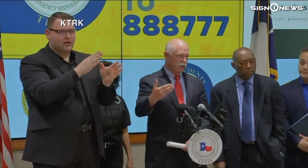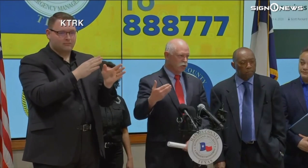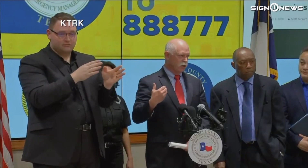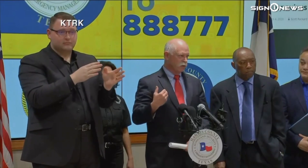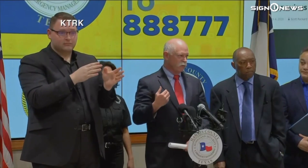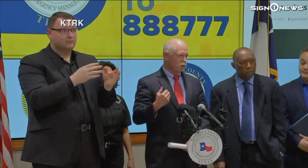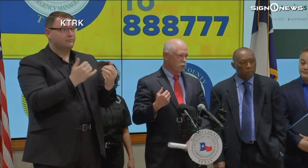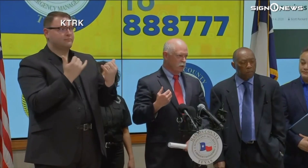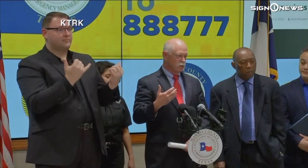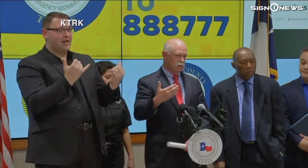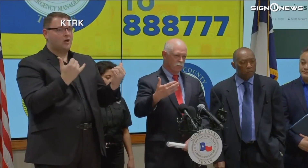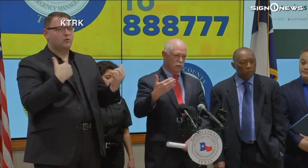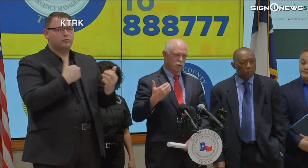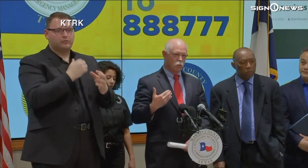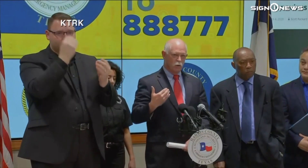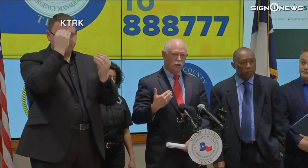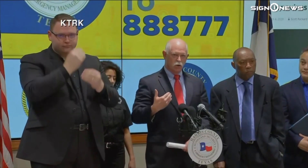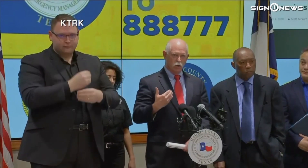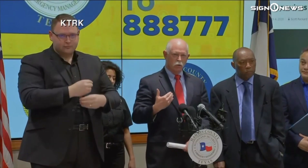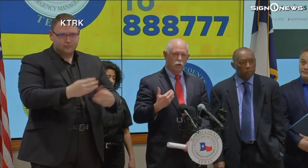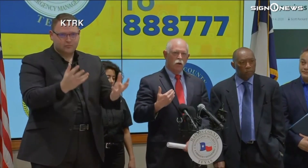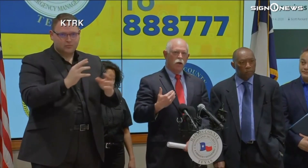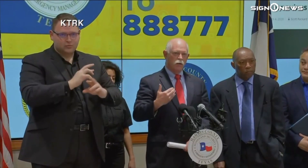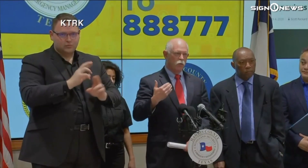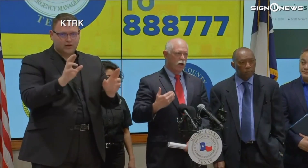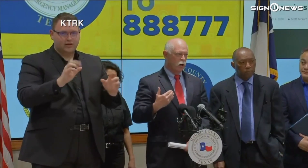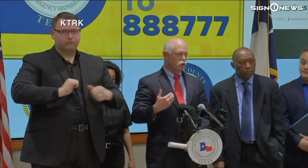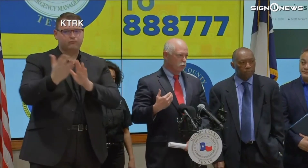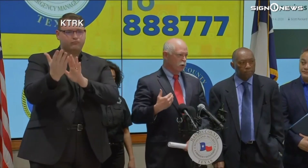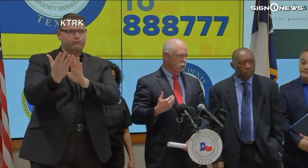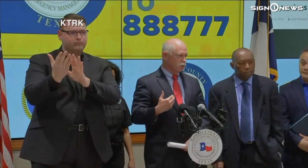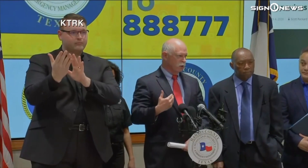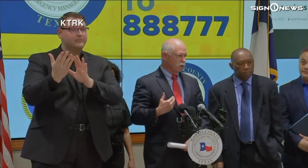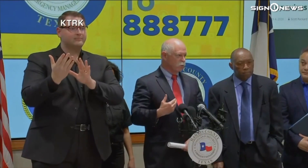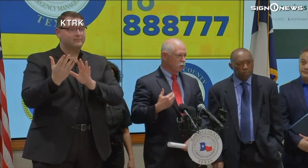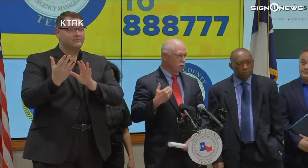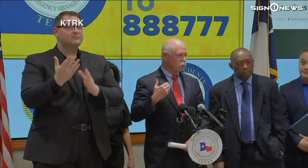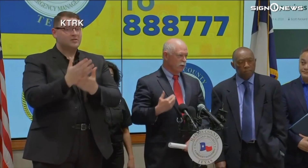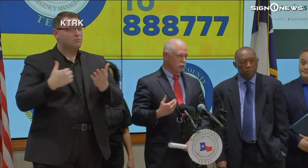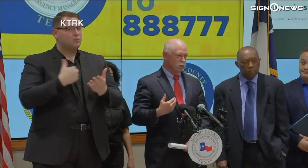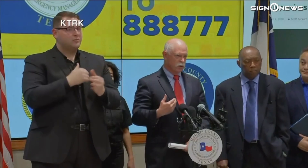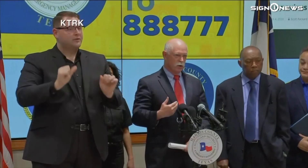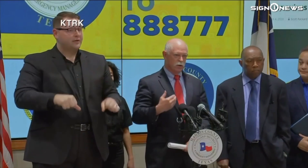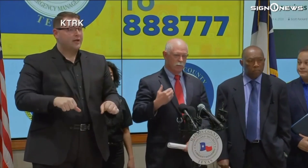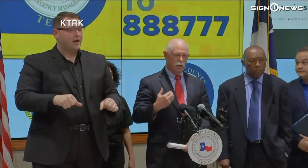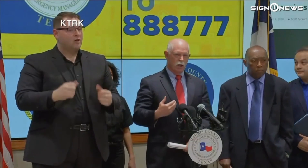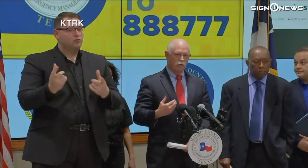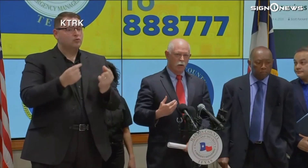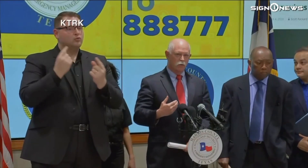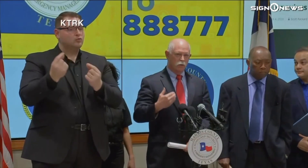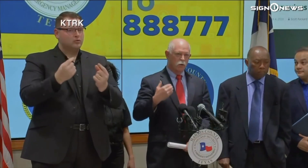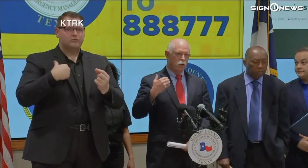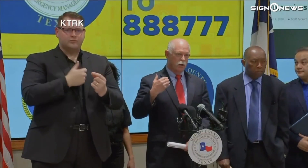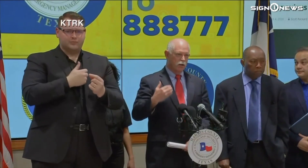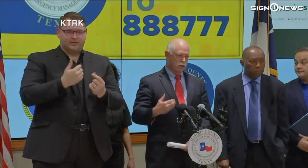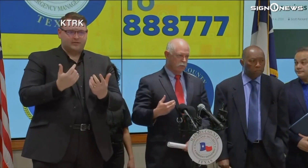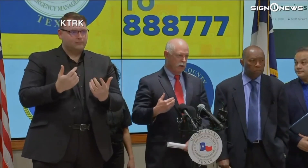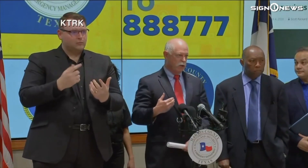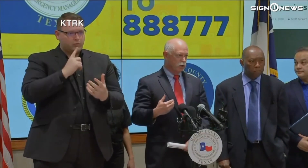to think of it in two ways. There's some things that we can do, and that we are doing those things, and we're doing them quite diligently and spending a lot of hours in anticipation,